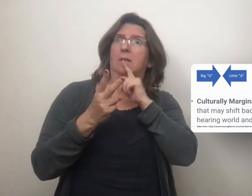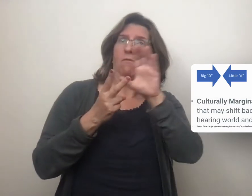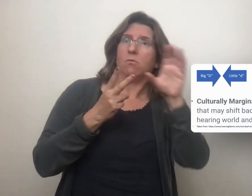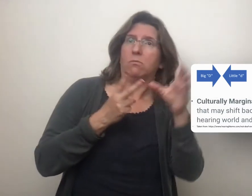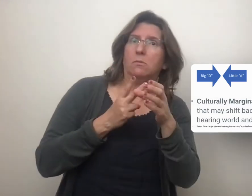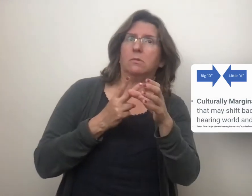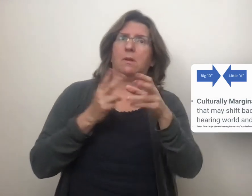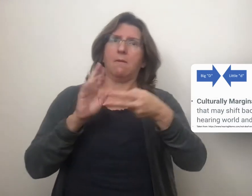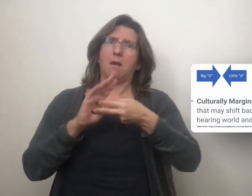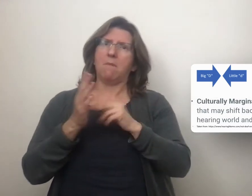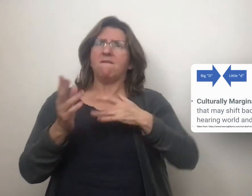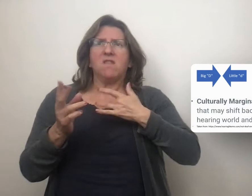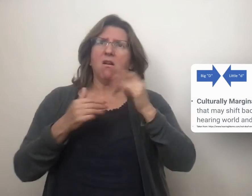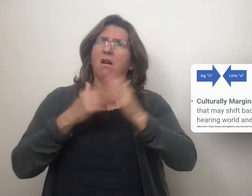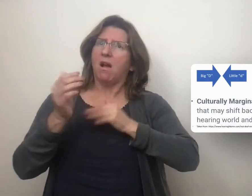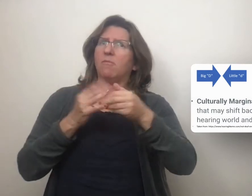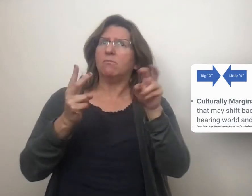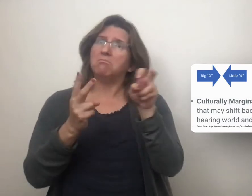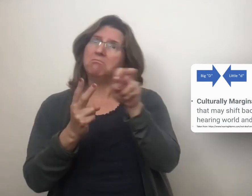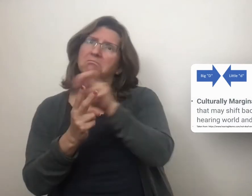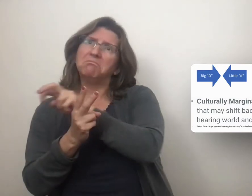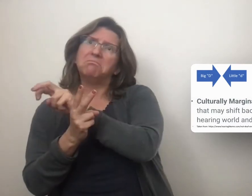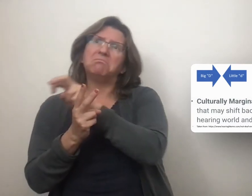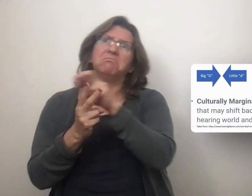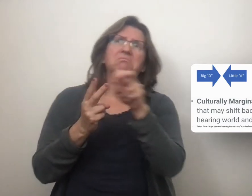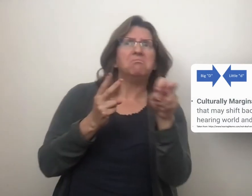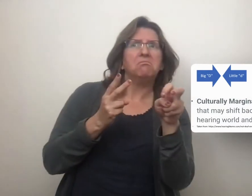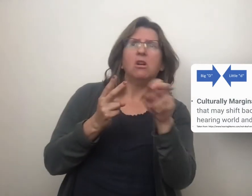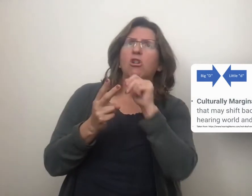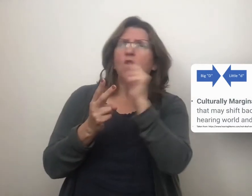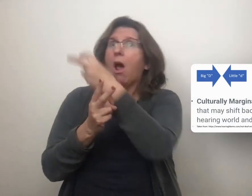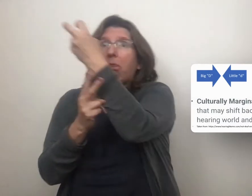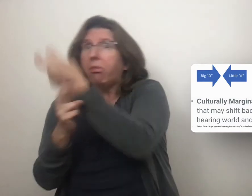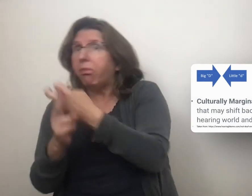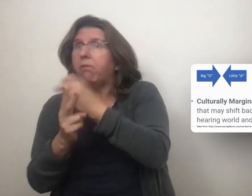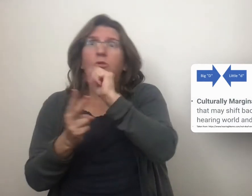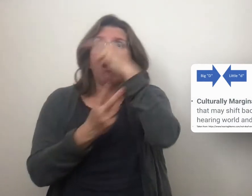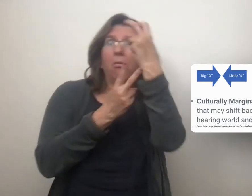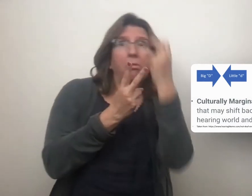and the deaf worldview. They're not entrenched in either perspective.